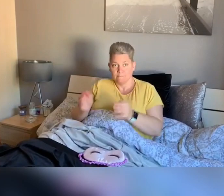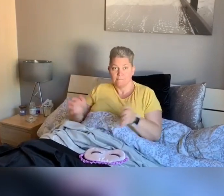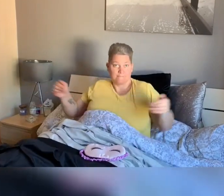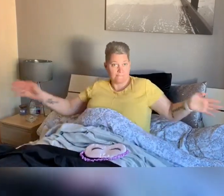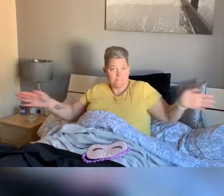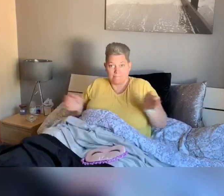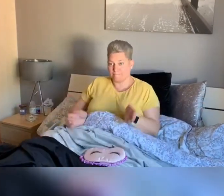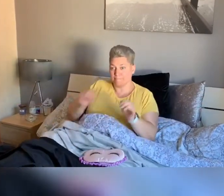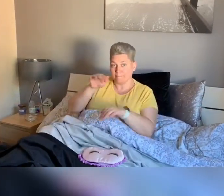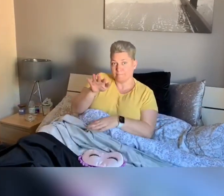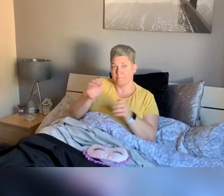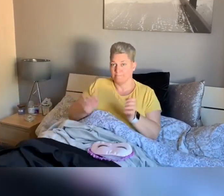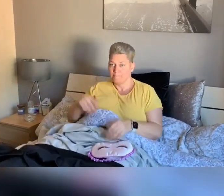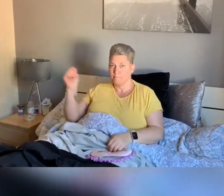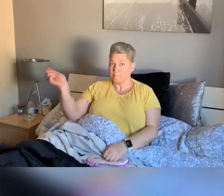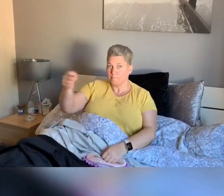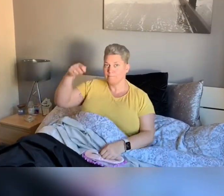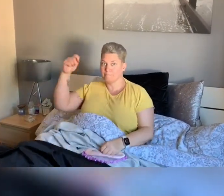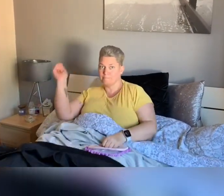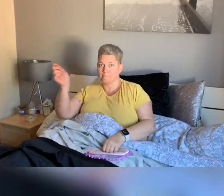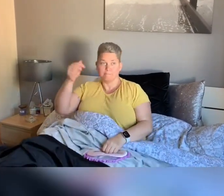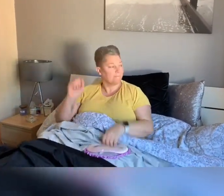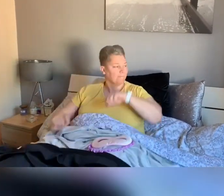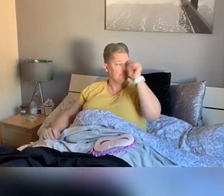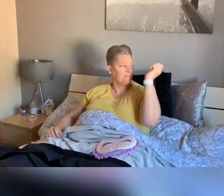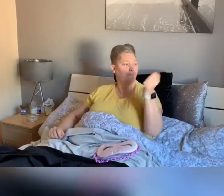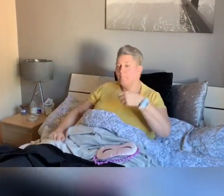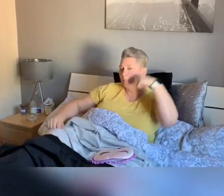I'm a hot air balloon that could go to space